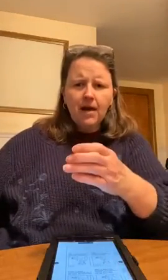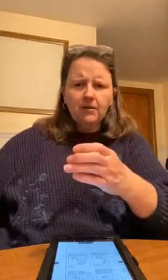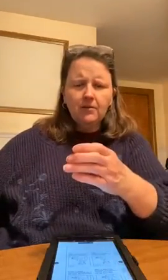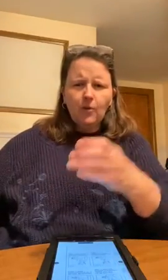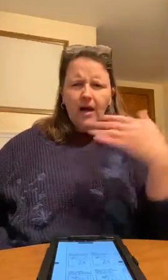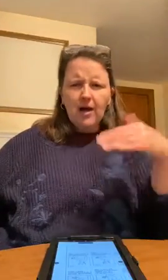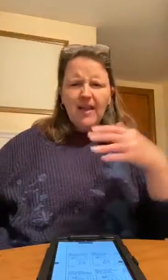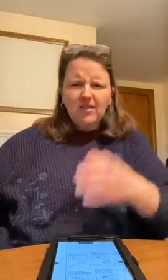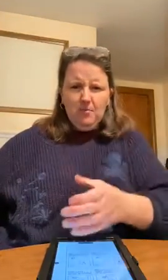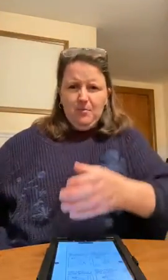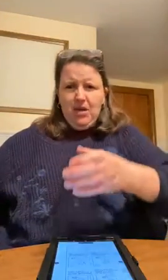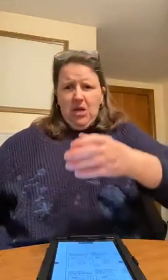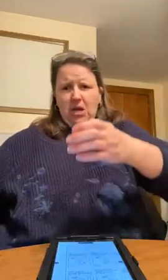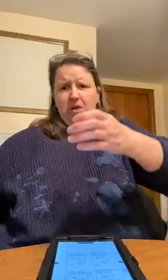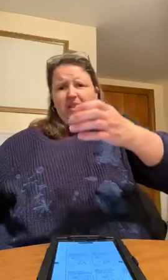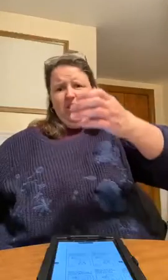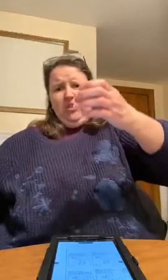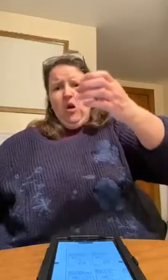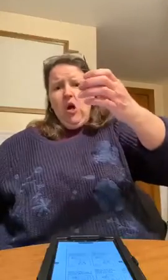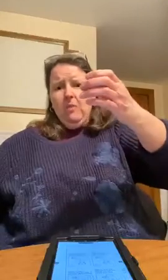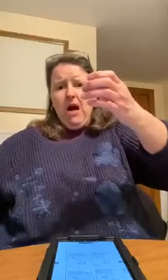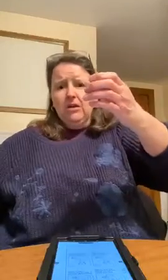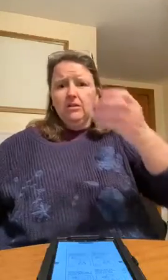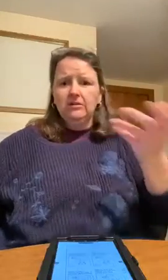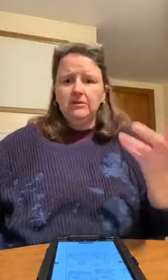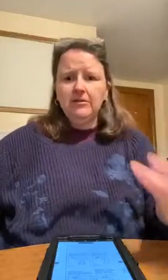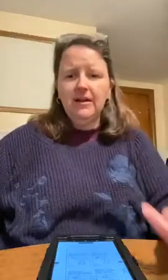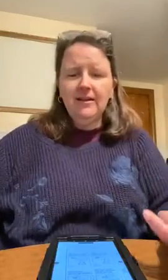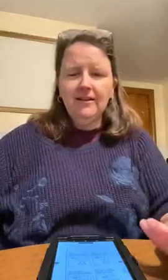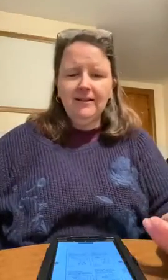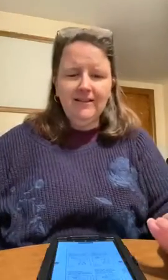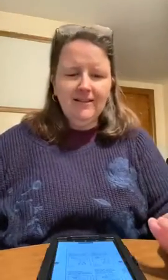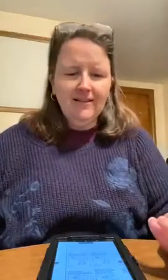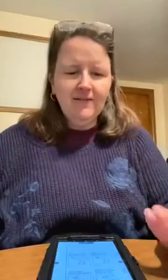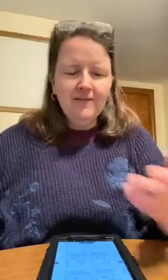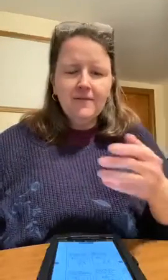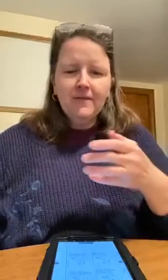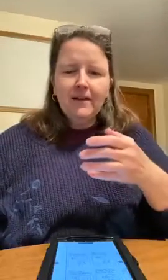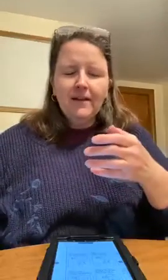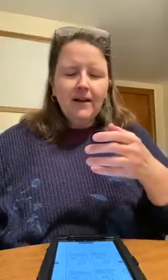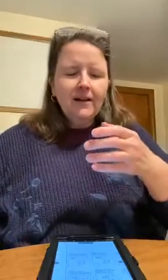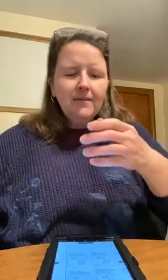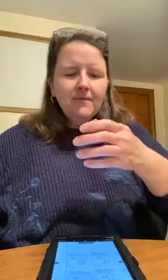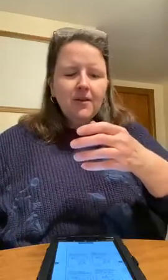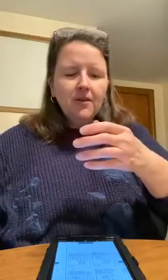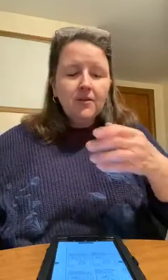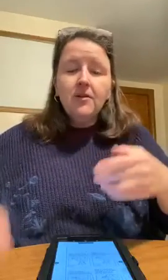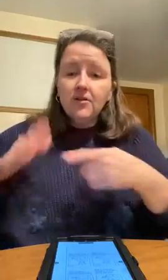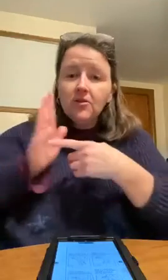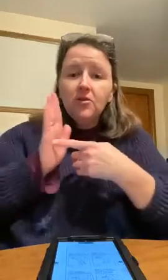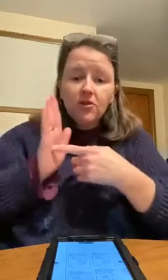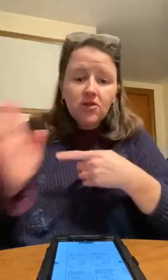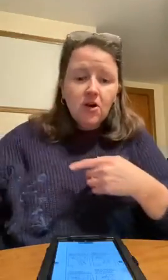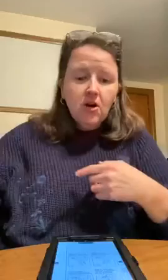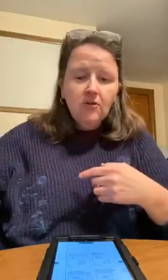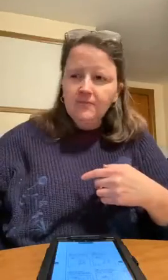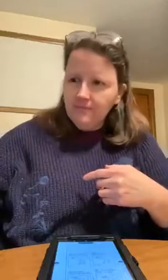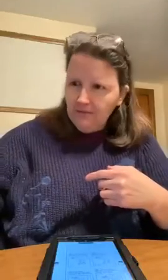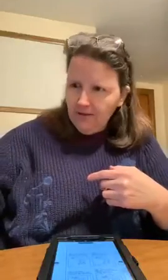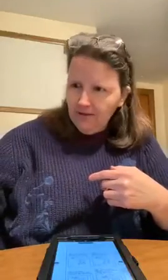bottle. Wow, that's a tall bottle, So you can show, okay, you can move